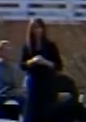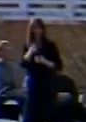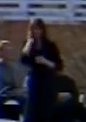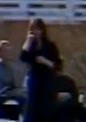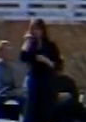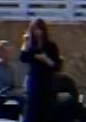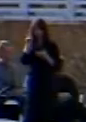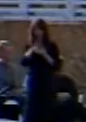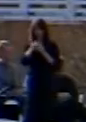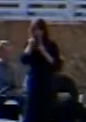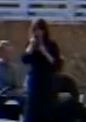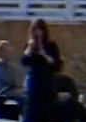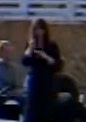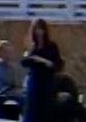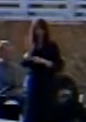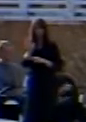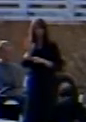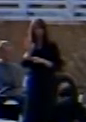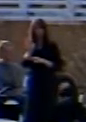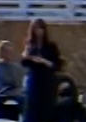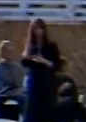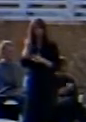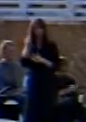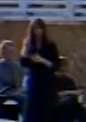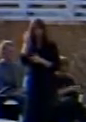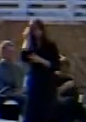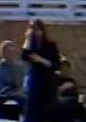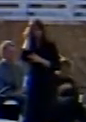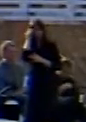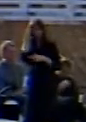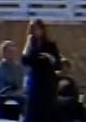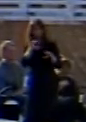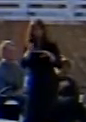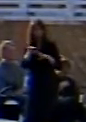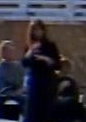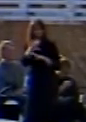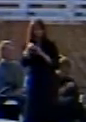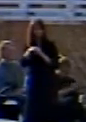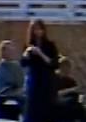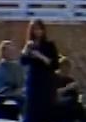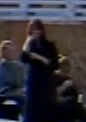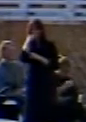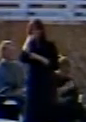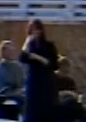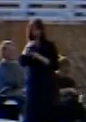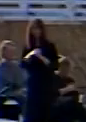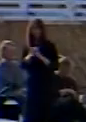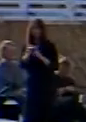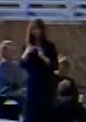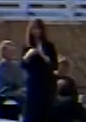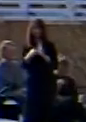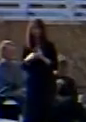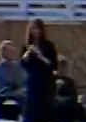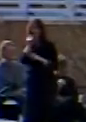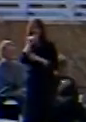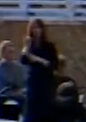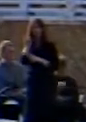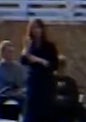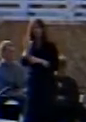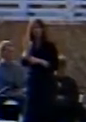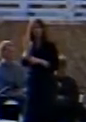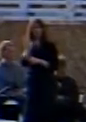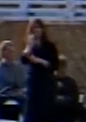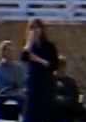In recognition of your youthful awareness and activities that personify Muhammad